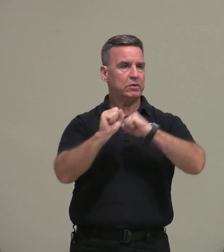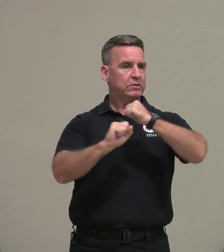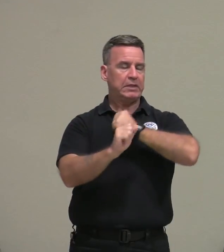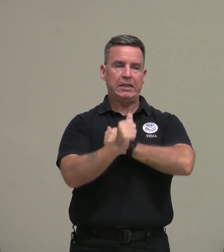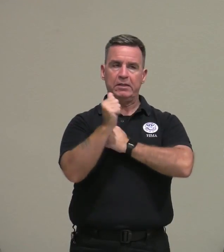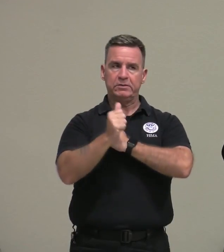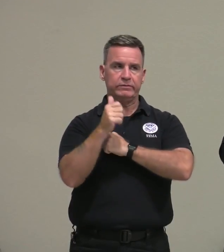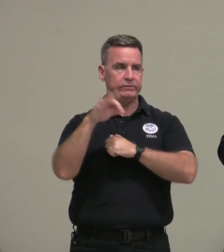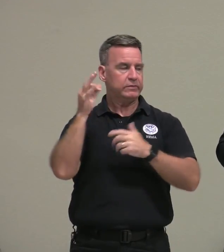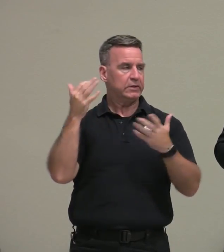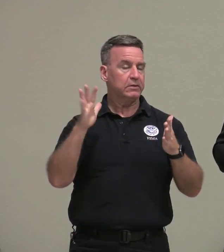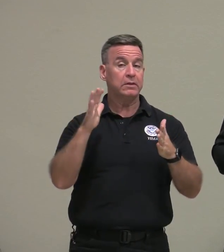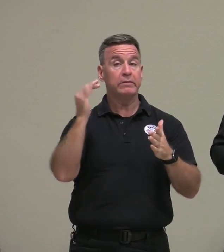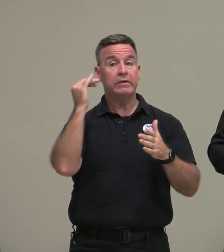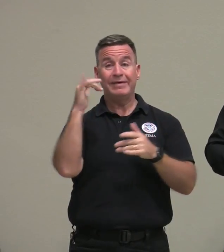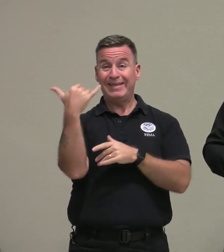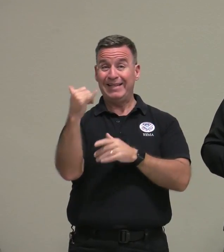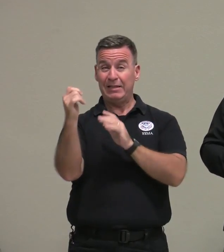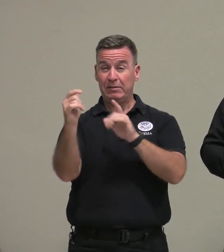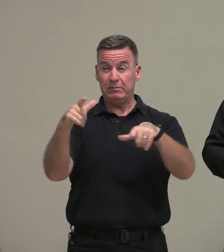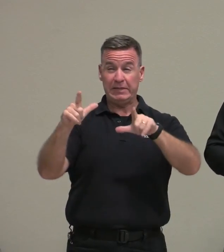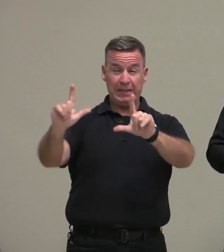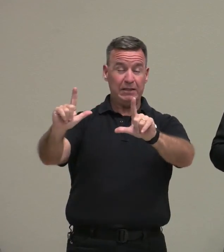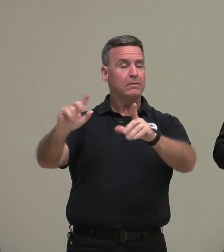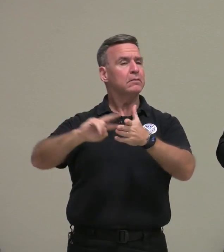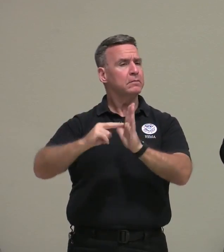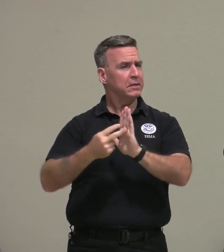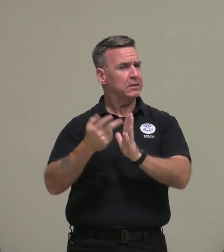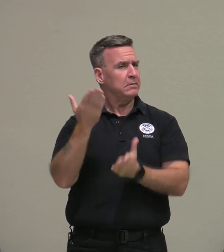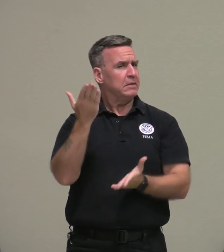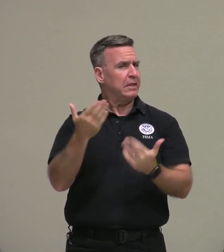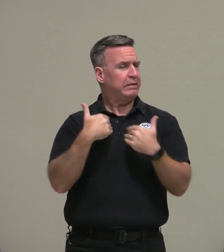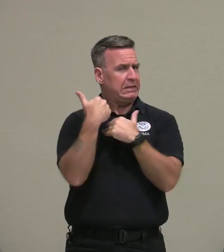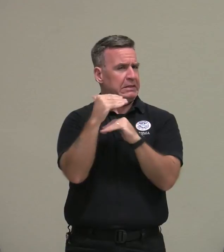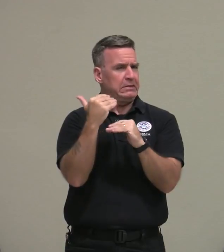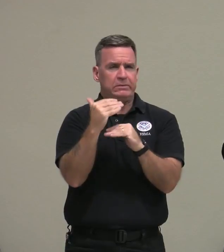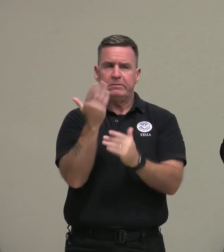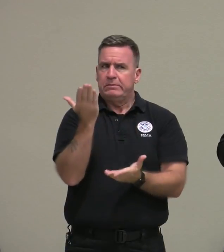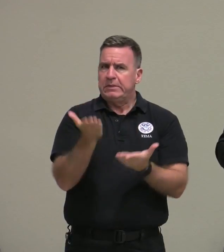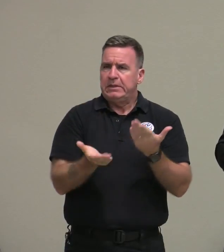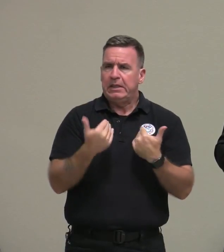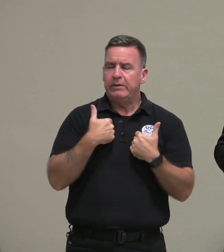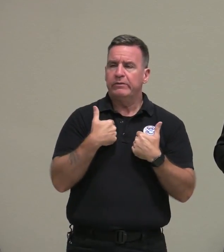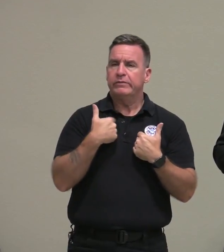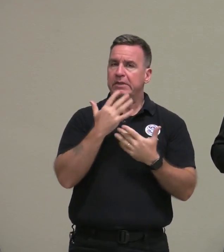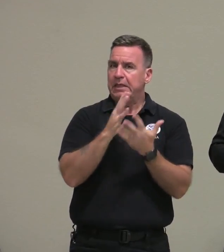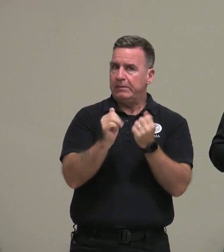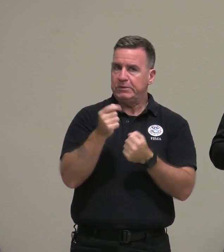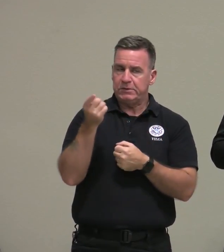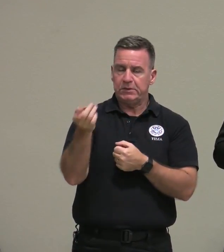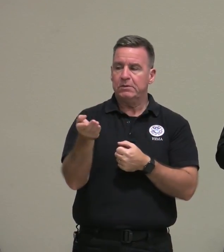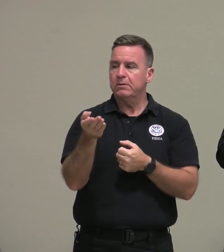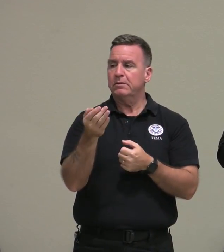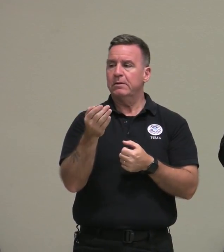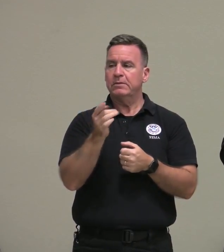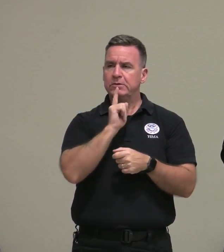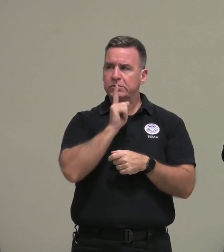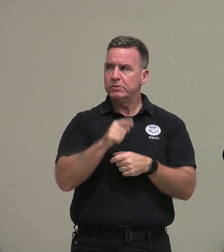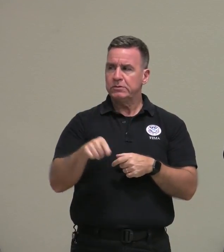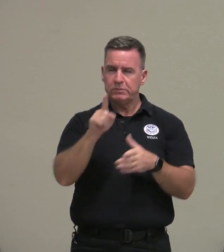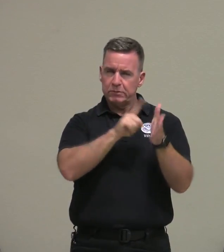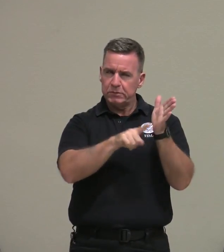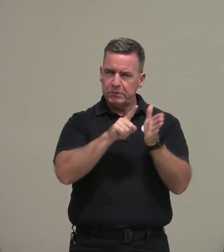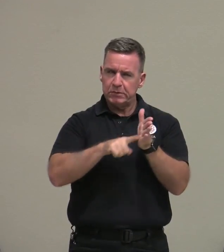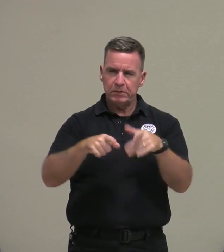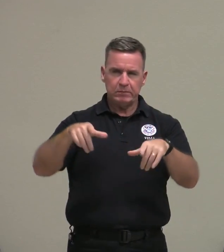hazards found. If there's a yellow placard, it means that there may be limitations, there may be some damages. be sure to take